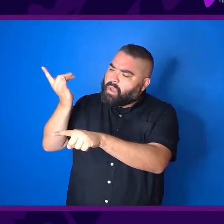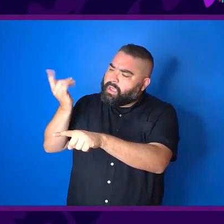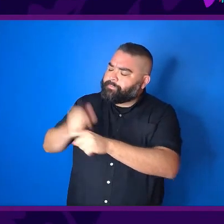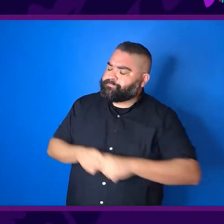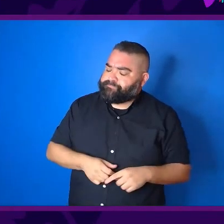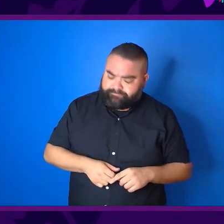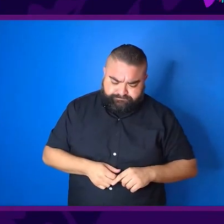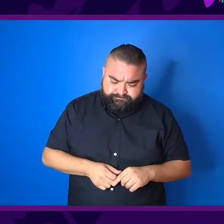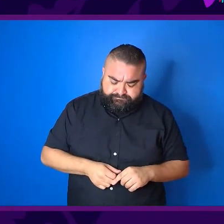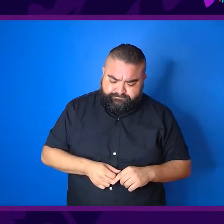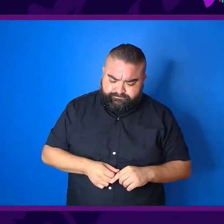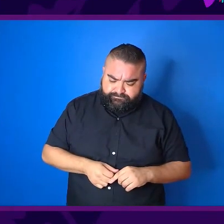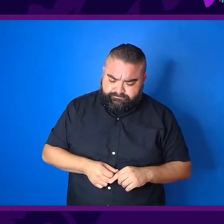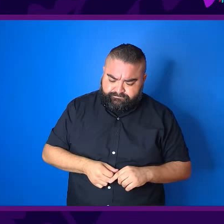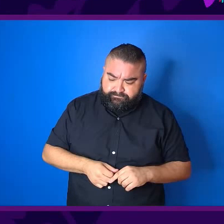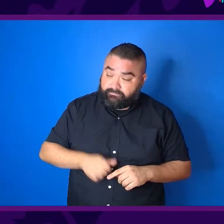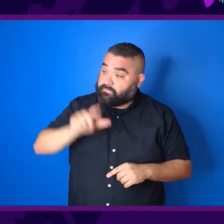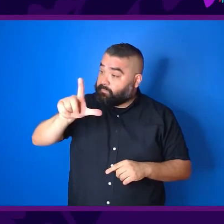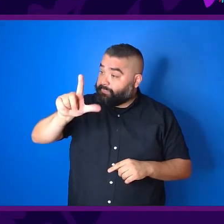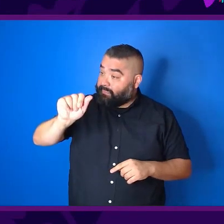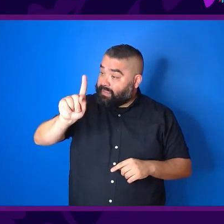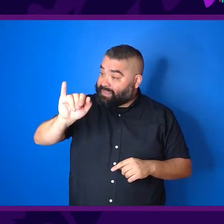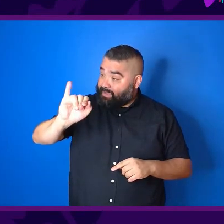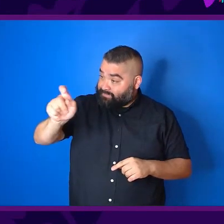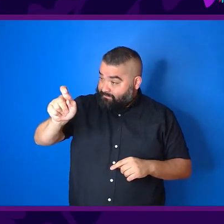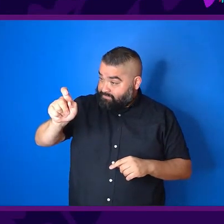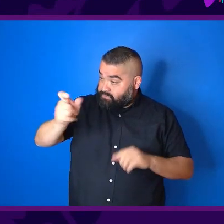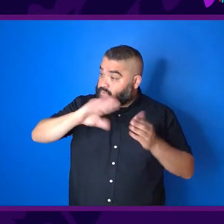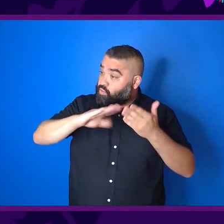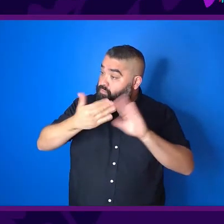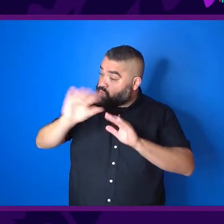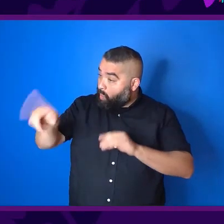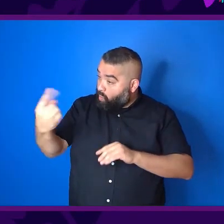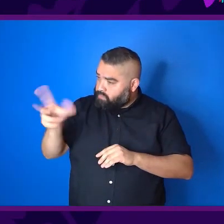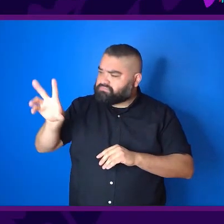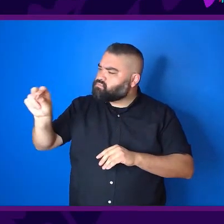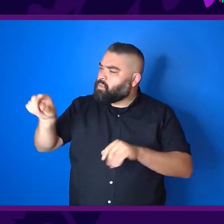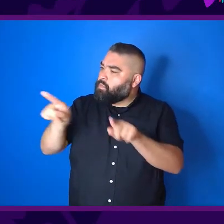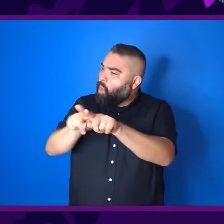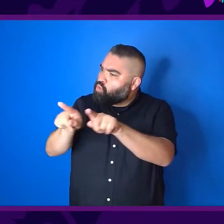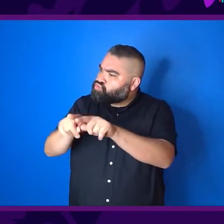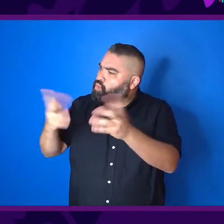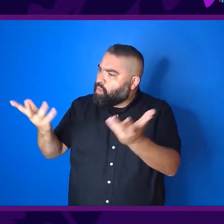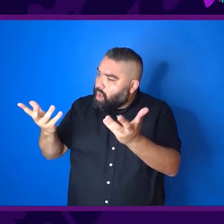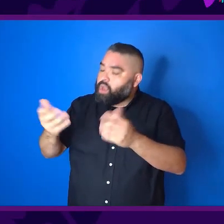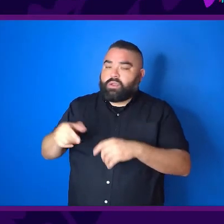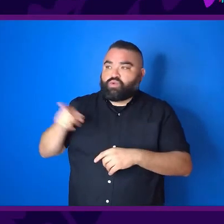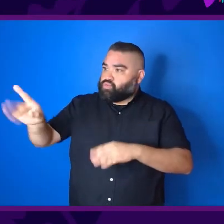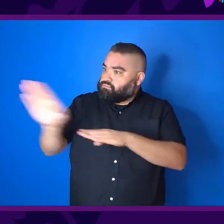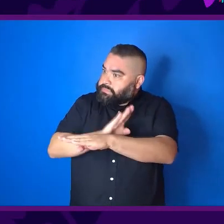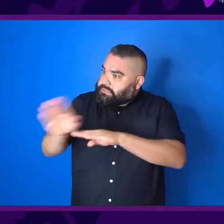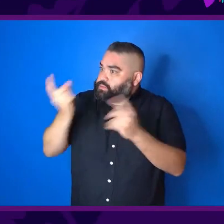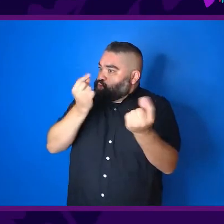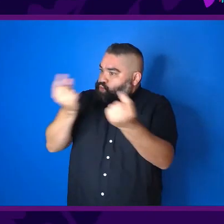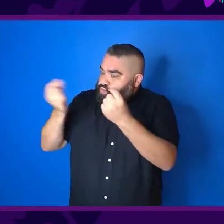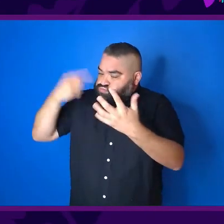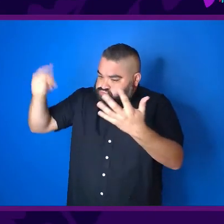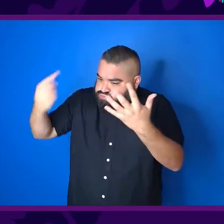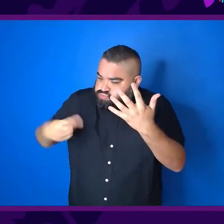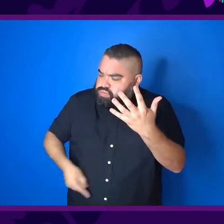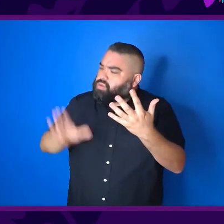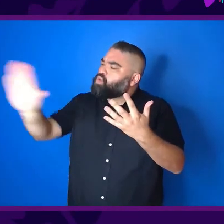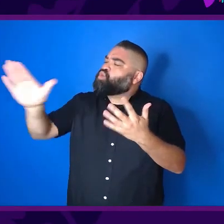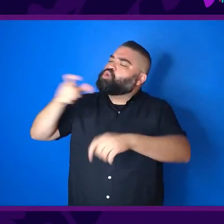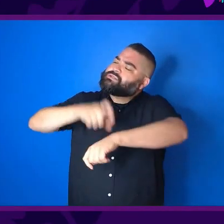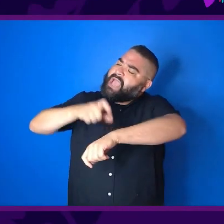in the Latinx community space, but I mean, look, you are continuously busy. you do donate your time, your efforts to